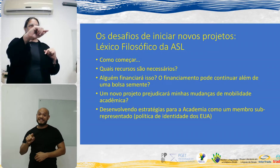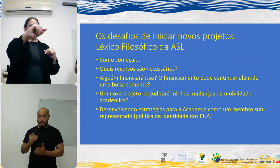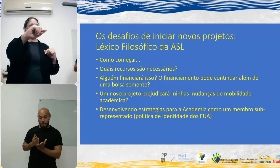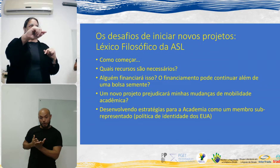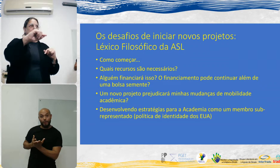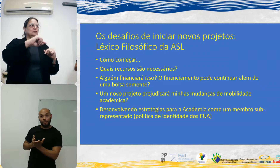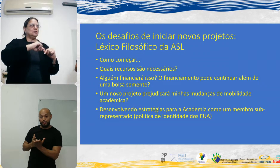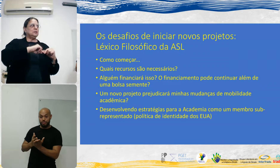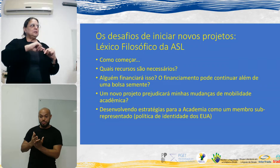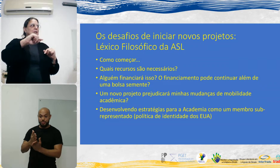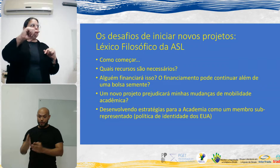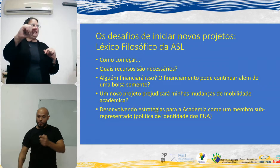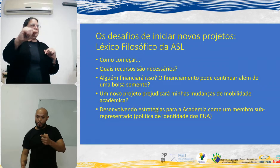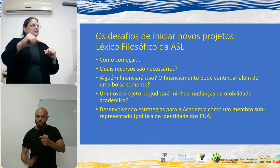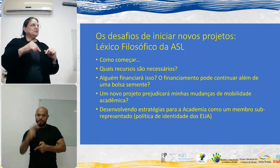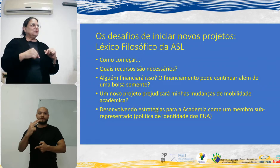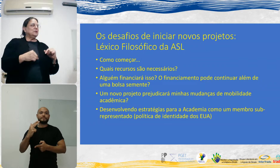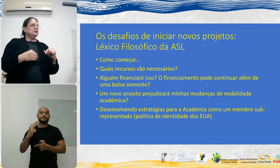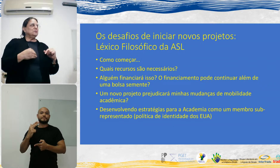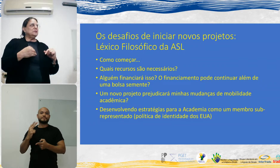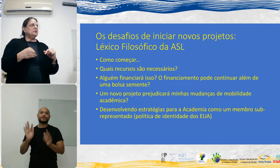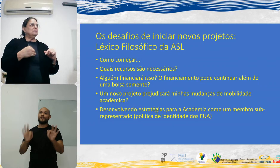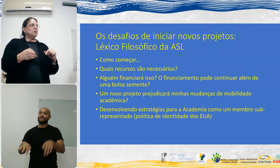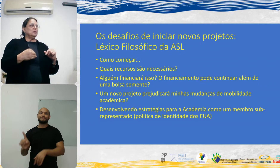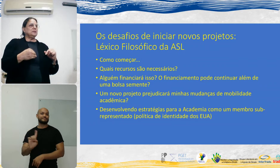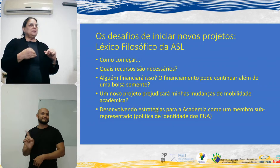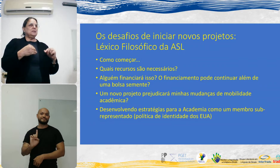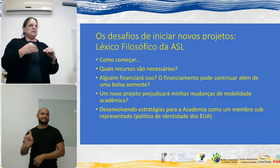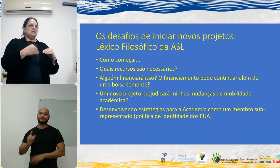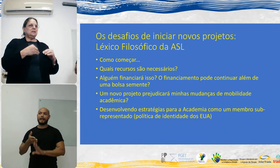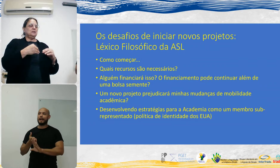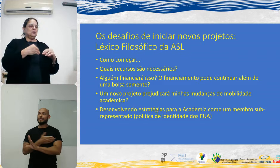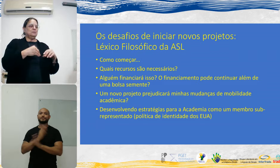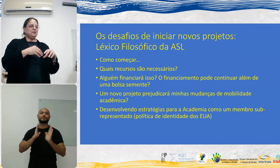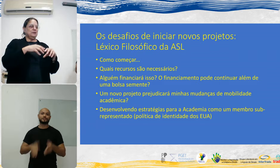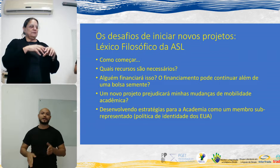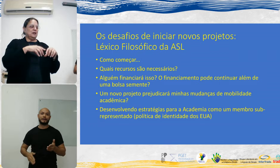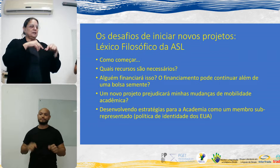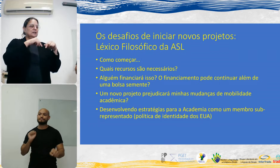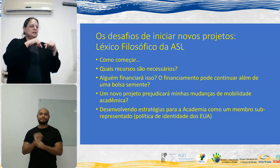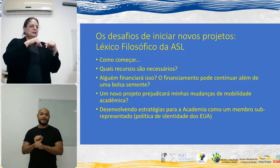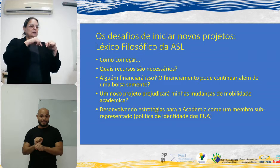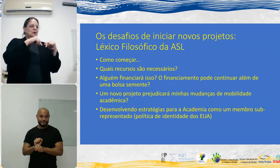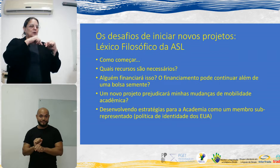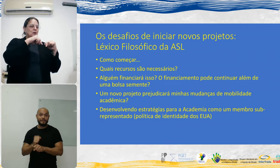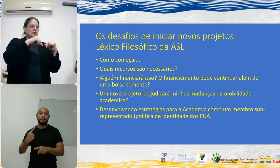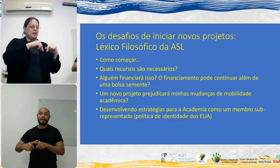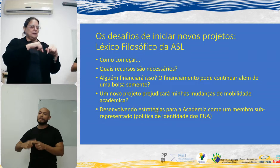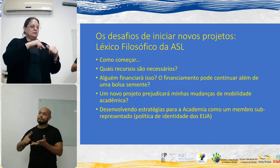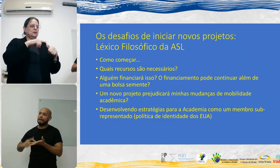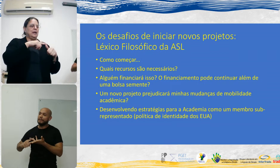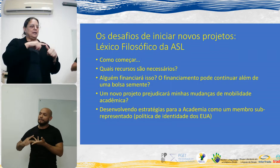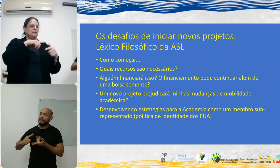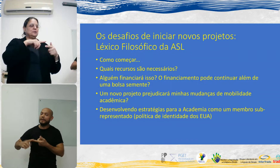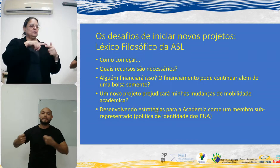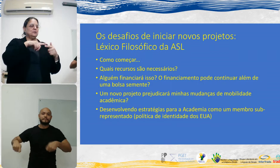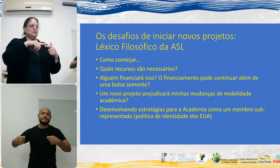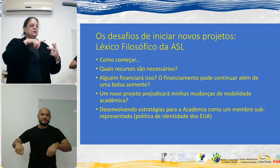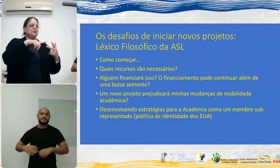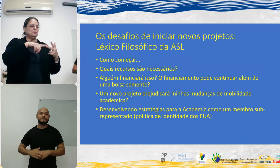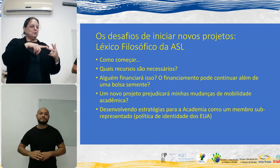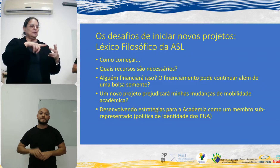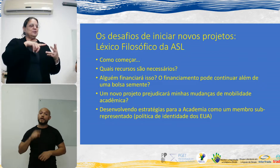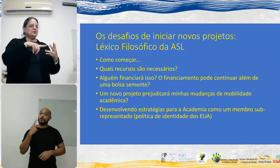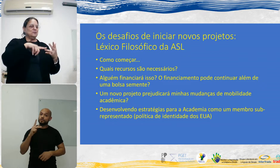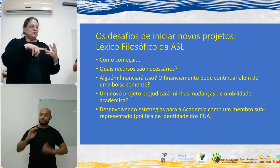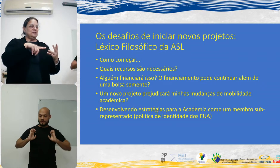be sabotaged. And so it's really important to think in terms of not, okay, your ethics, your values,